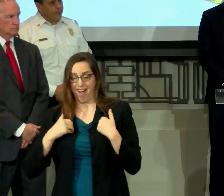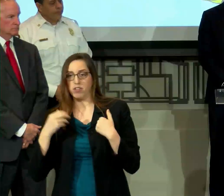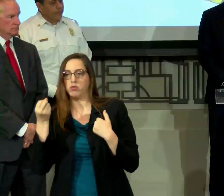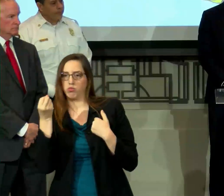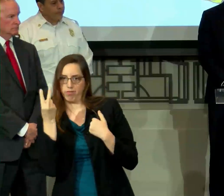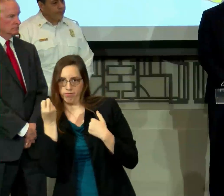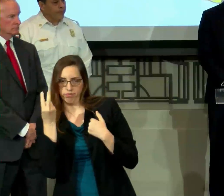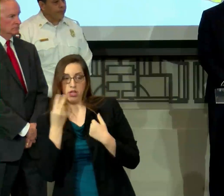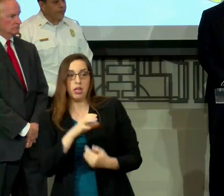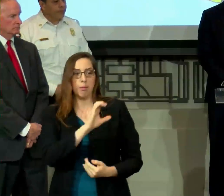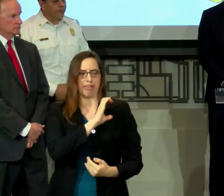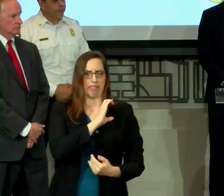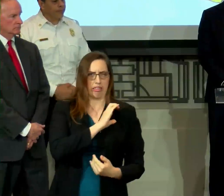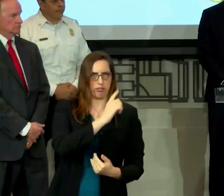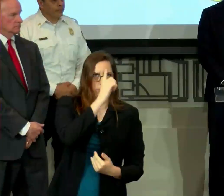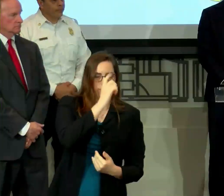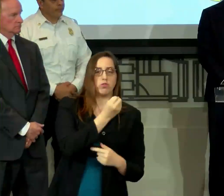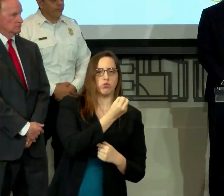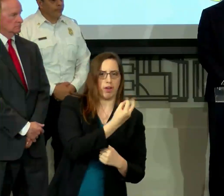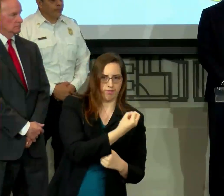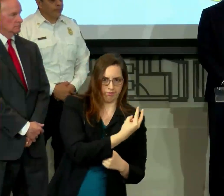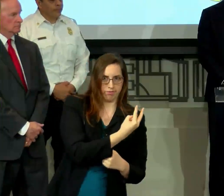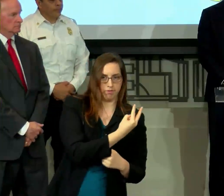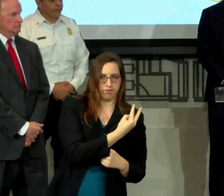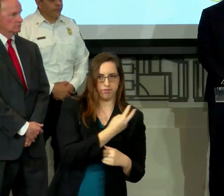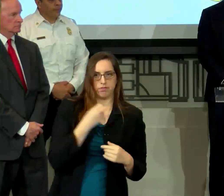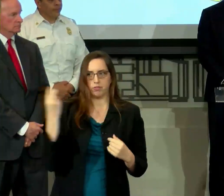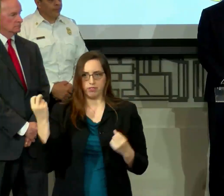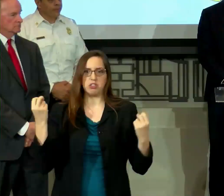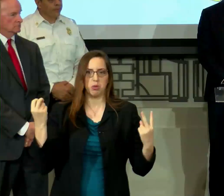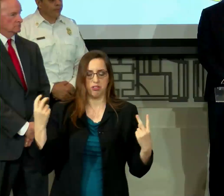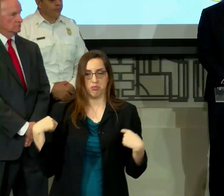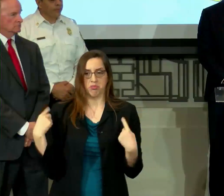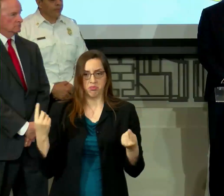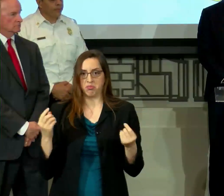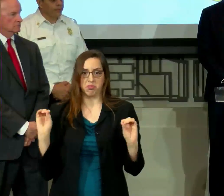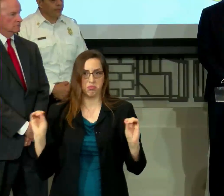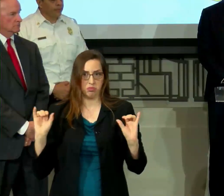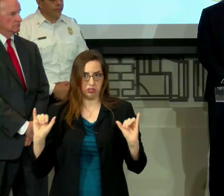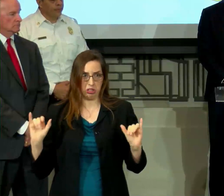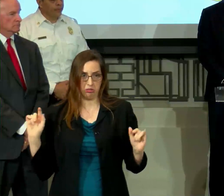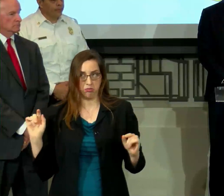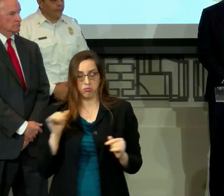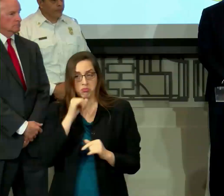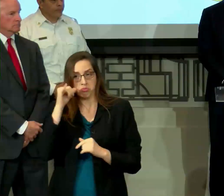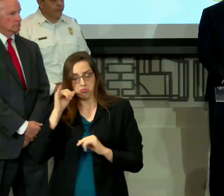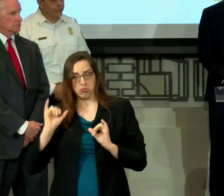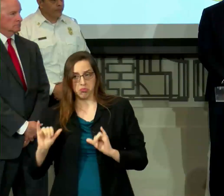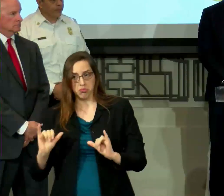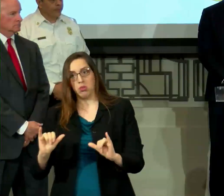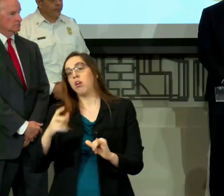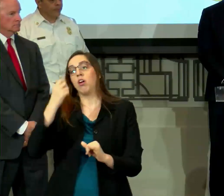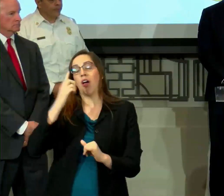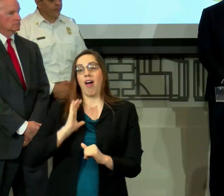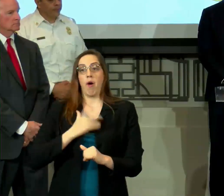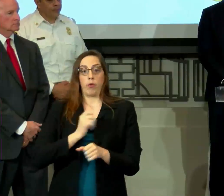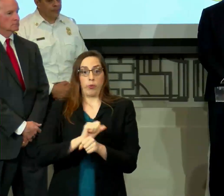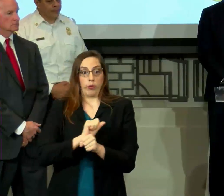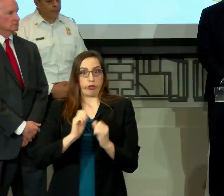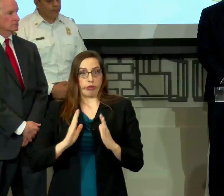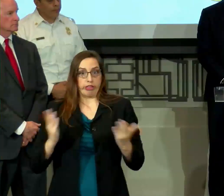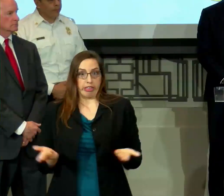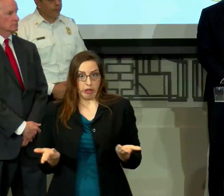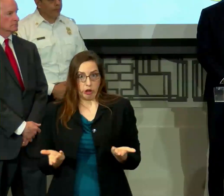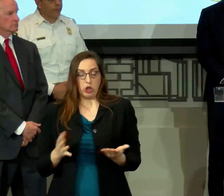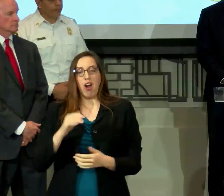12, police officers, I believe that number is 12, unless that number has changed since yesterday. And with respect to our municipal workers, that